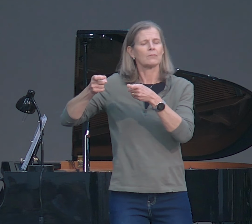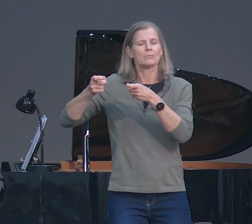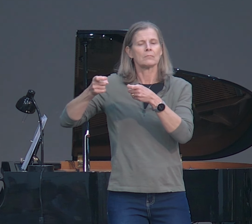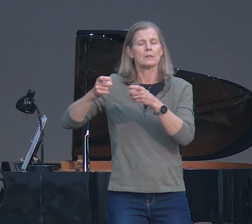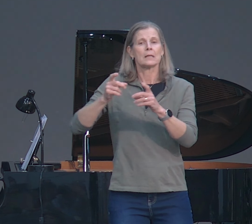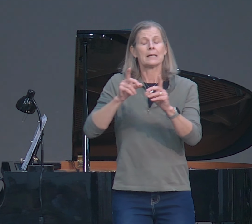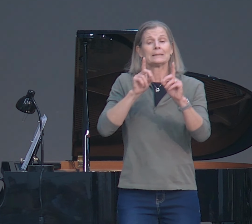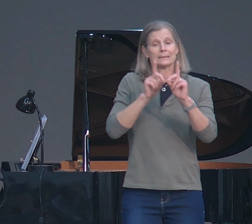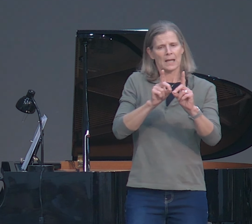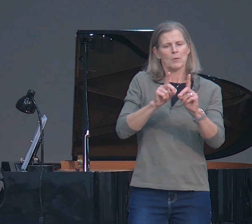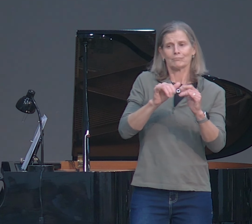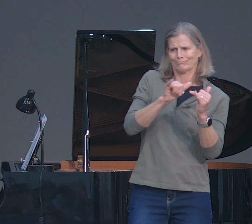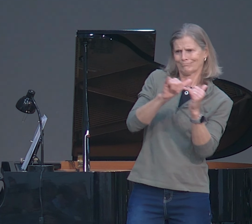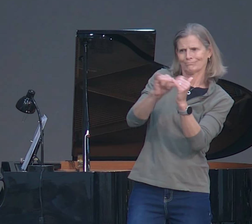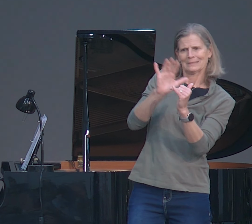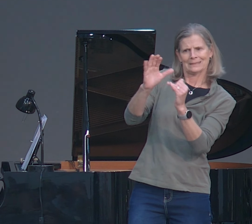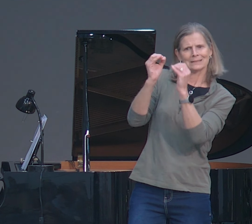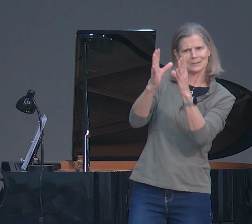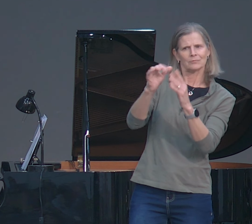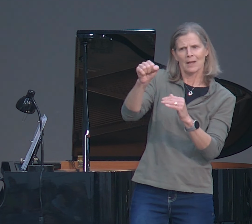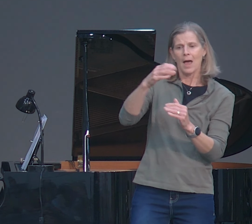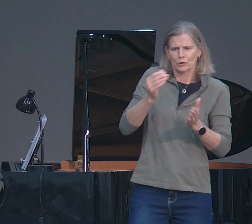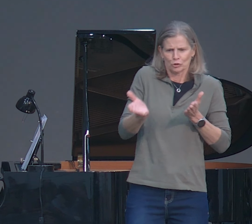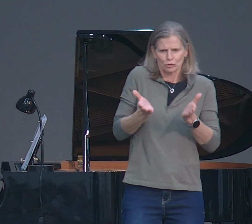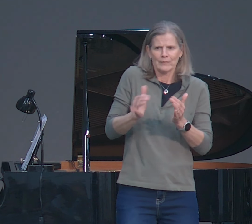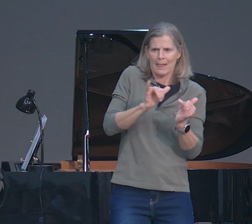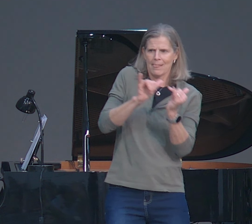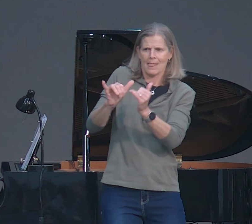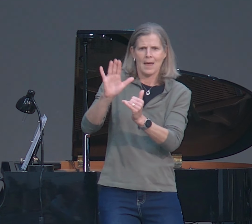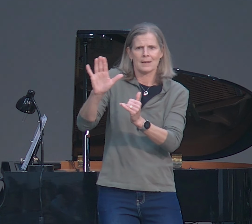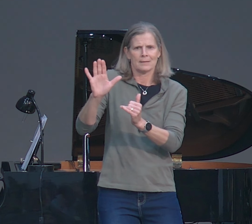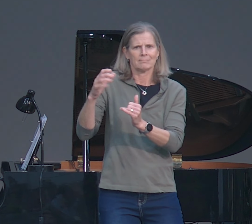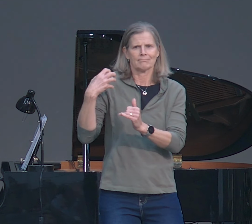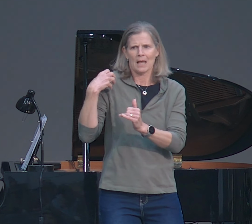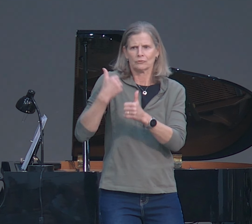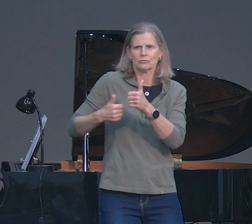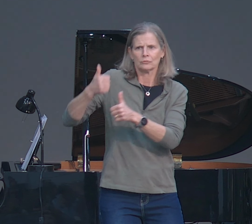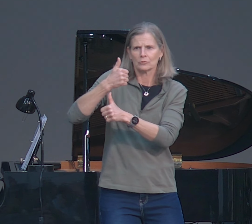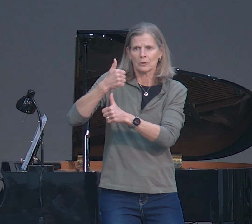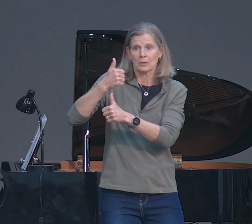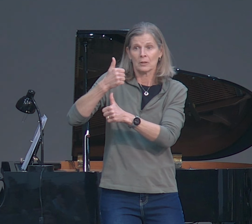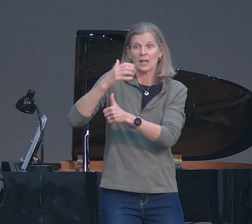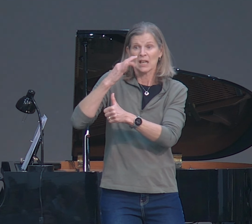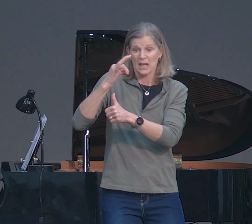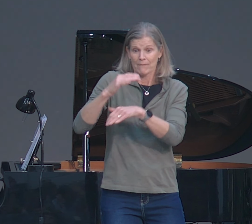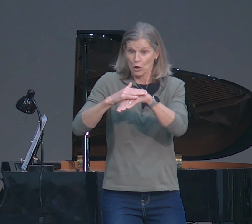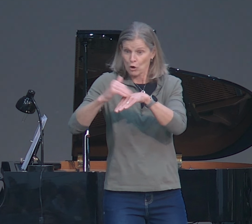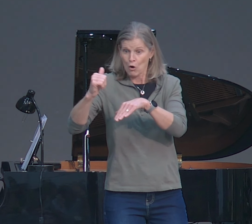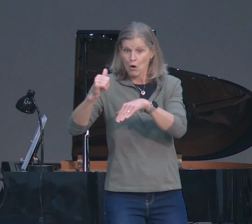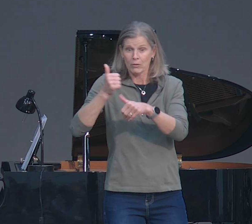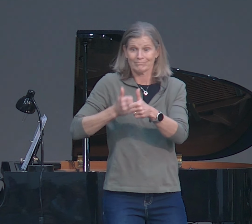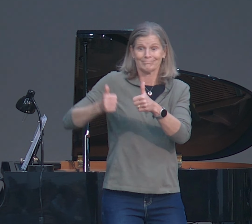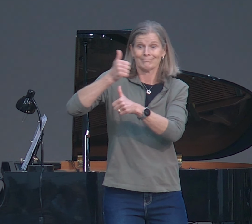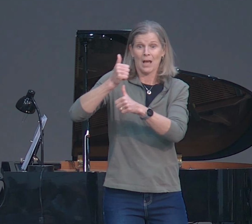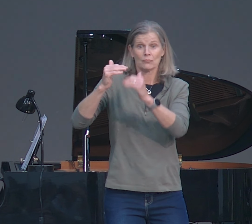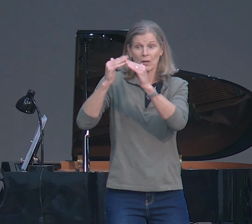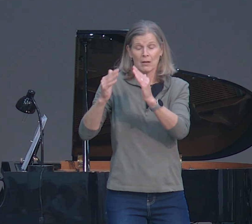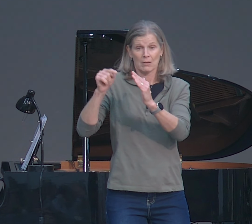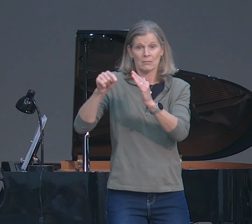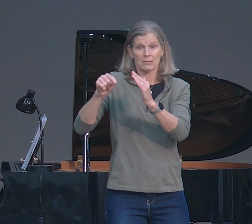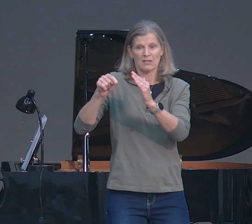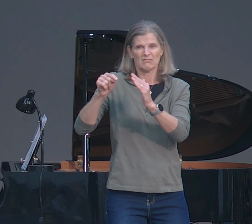to be like his teacher, and the servant like his master. If they've called the master of the house